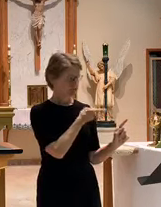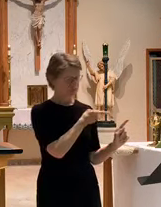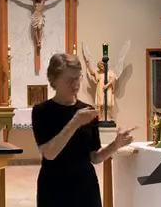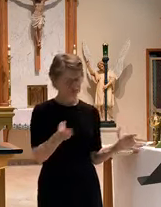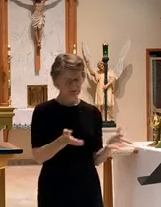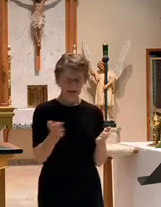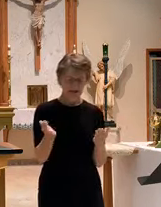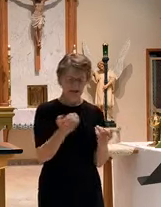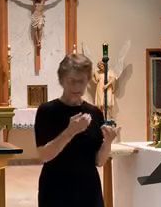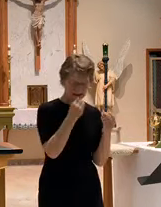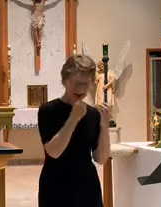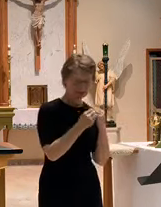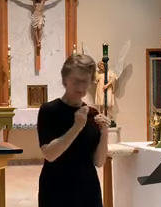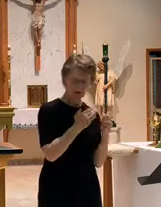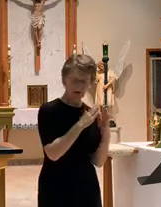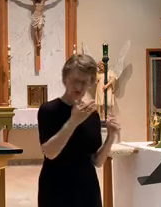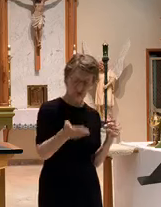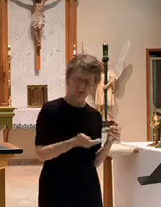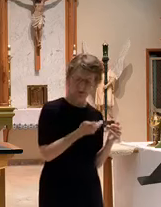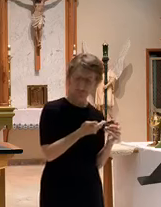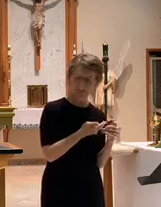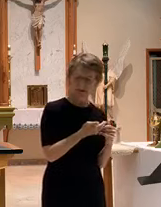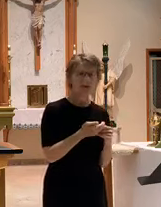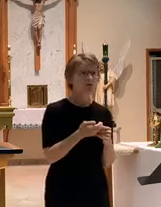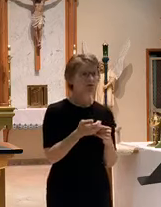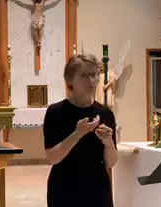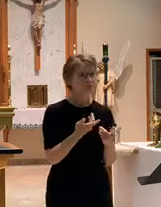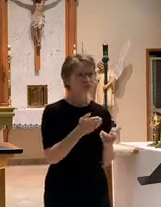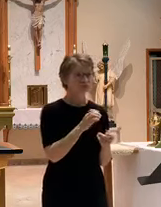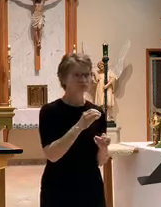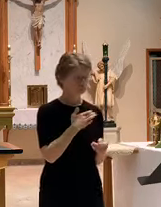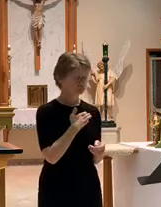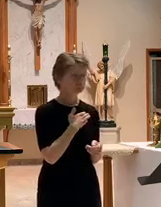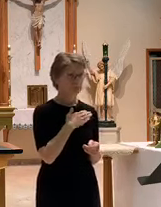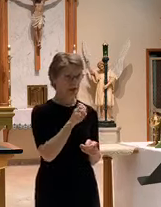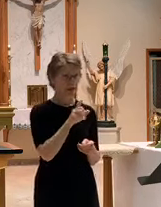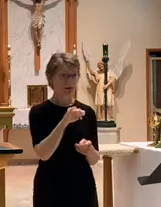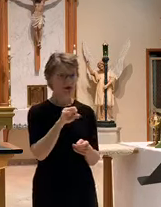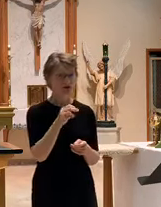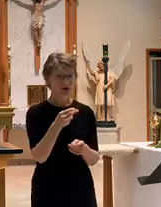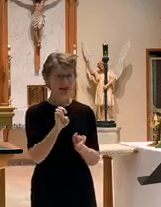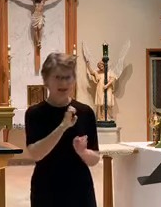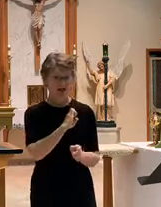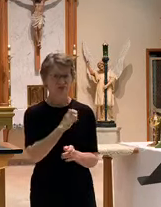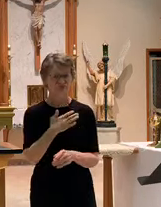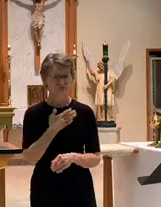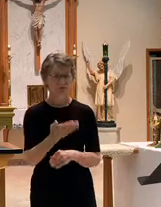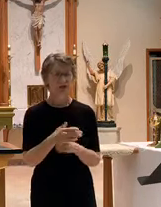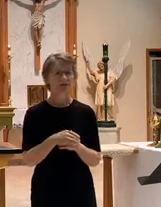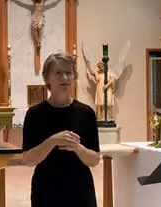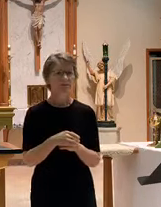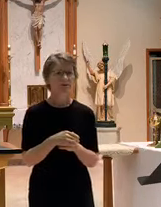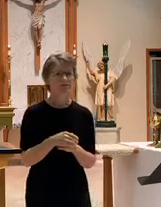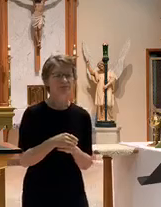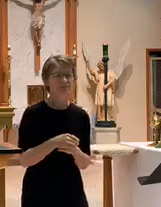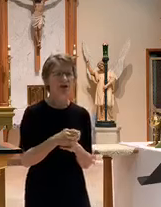Afterward, whenever he passed by, he used to stop there to dine. So she said to her